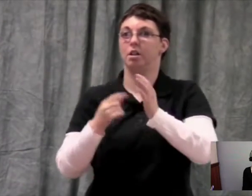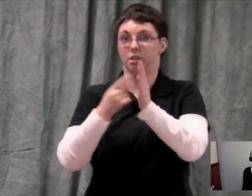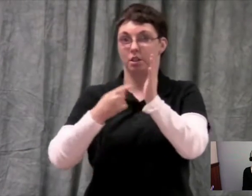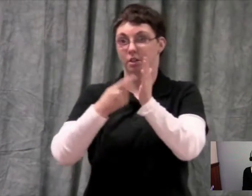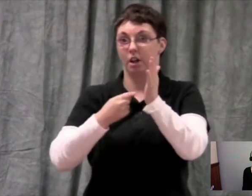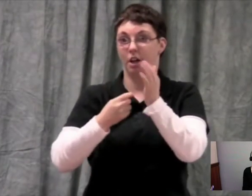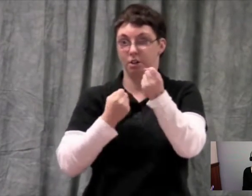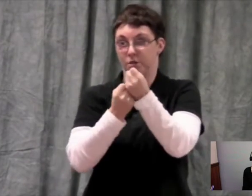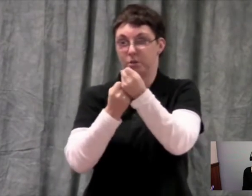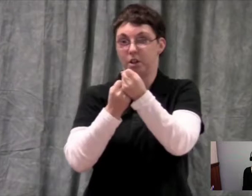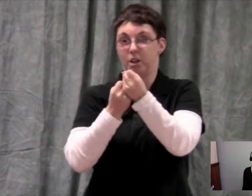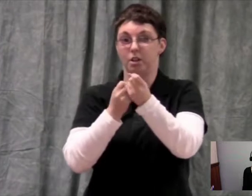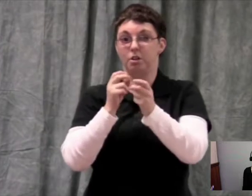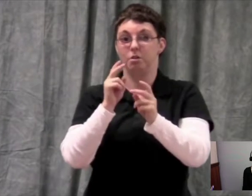Sometimes we support people internationally as well.